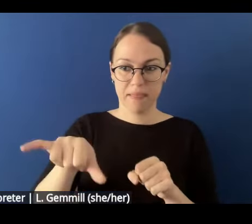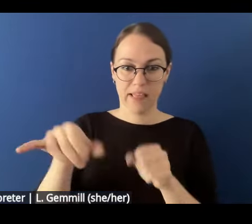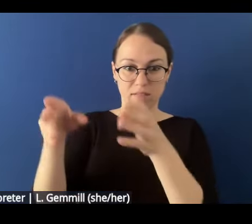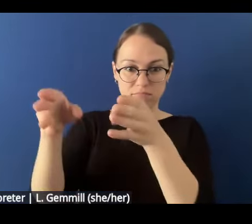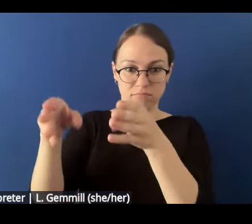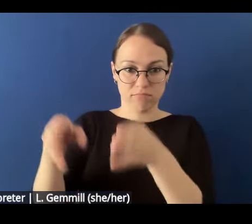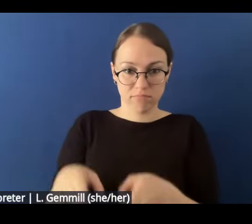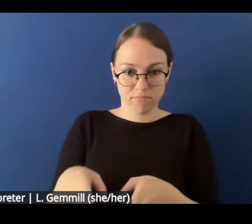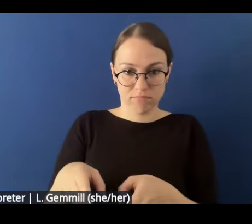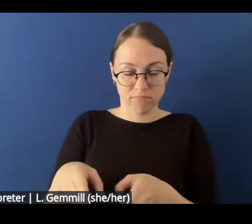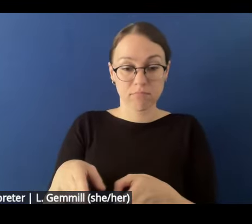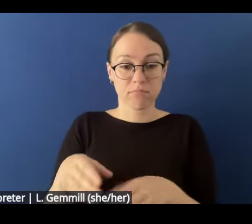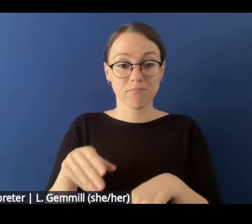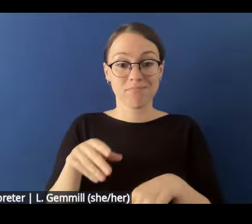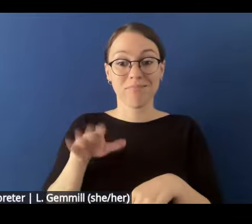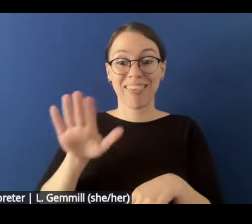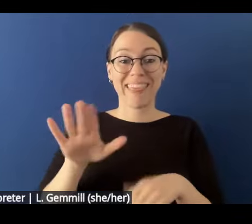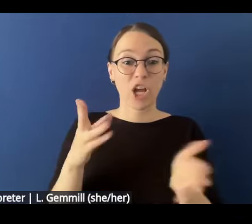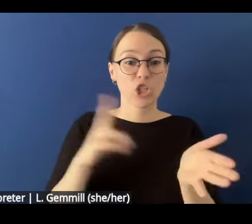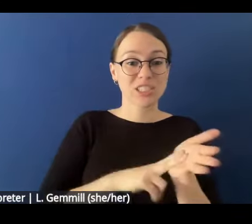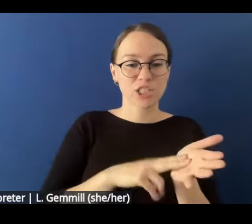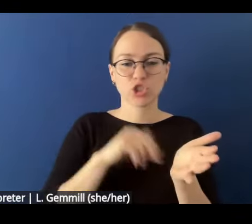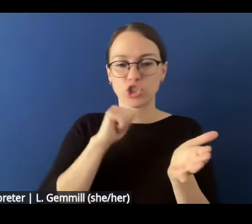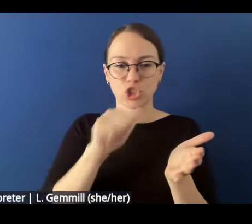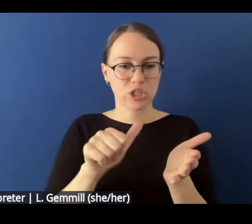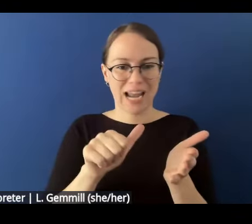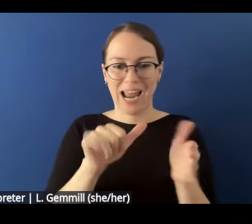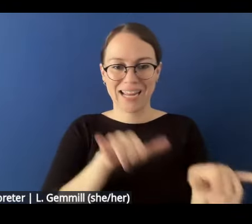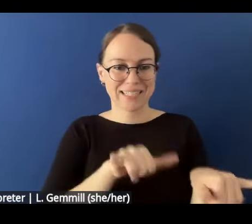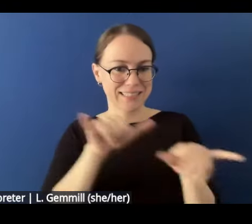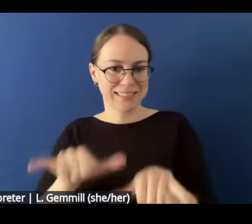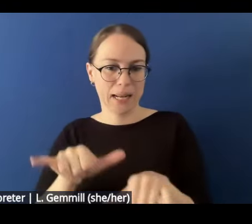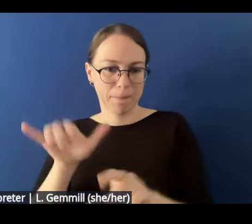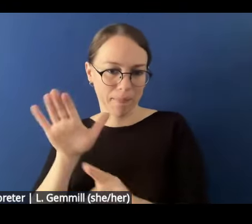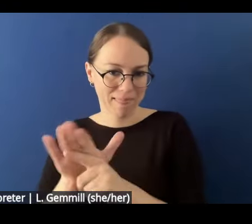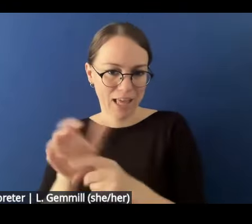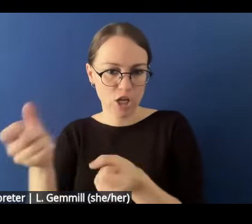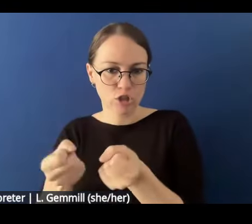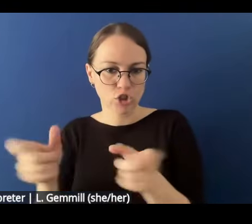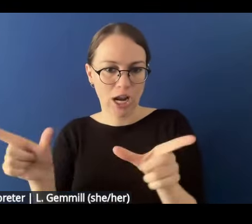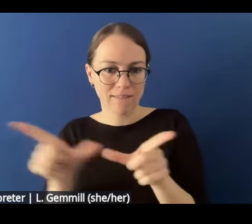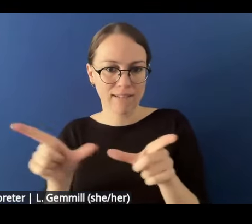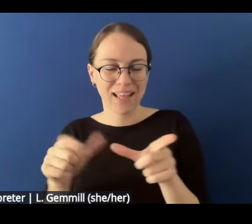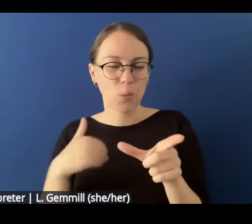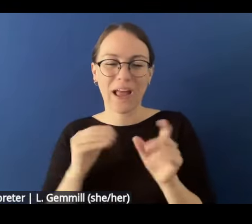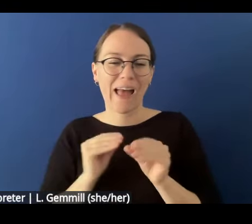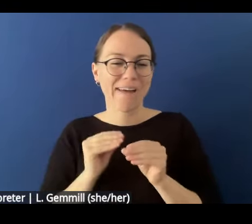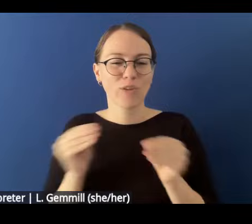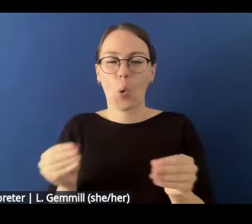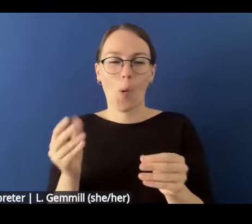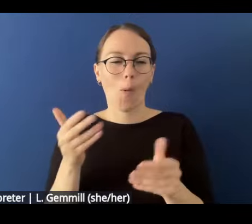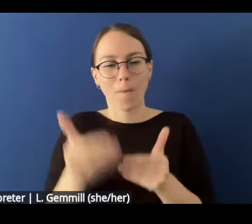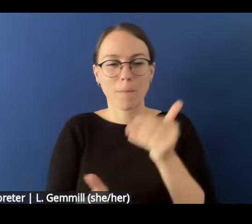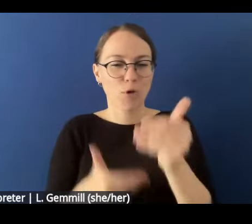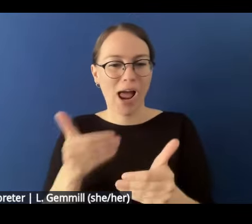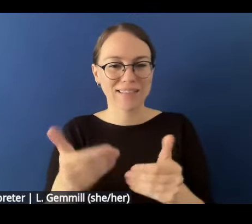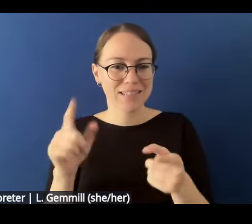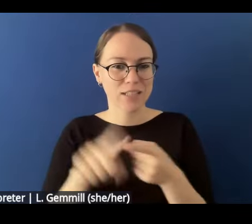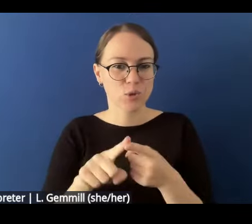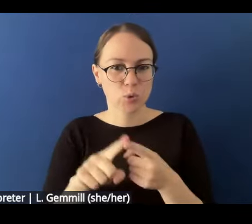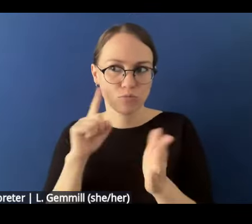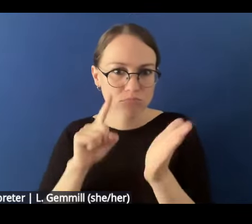not match the driver's license. And we have no way to determine anything beyond that as of right now, but we are